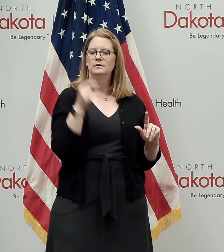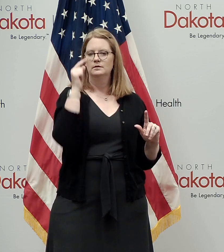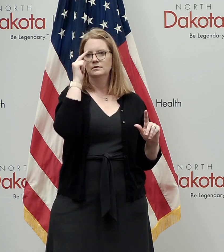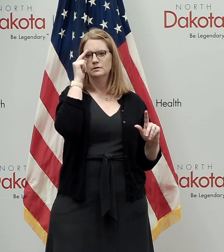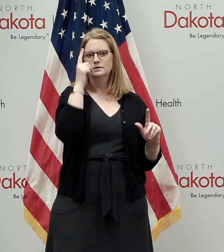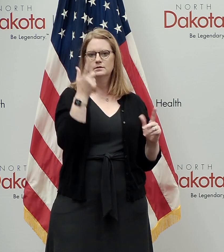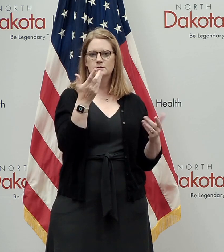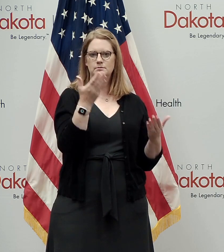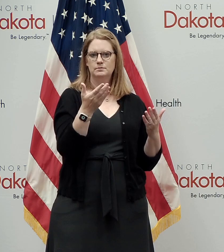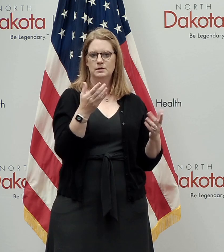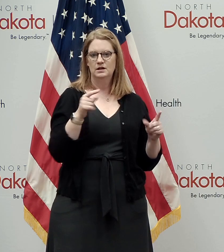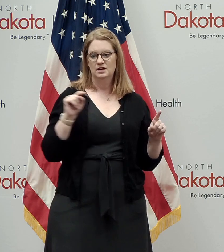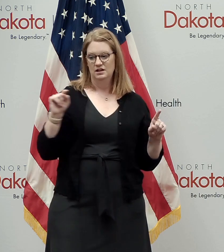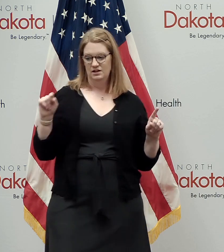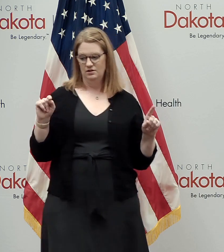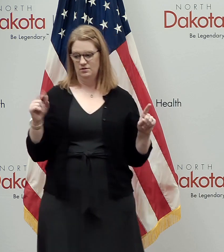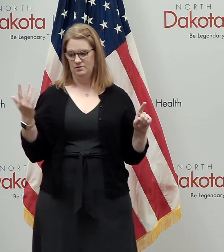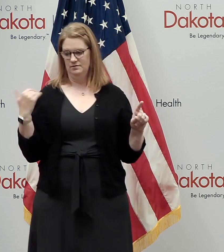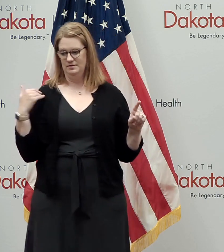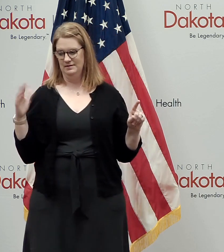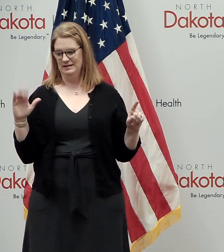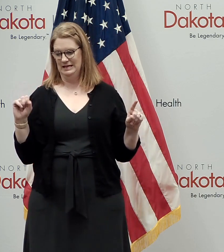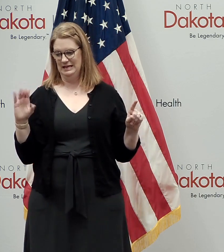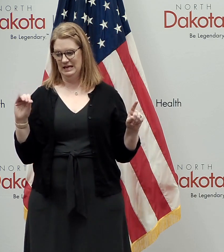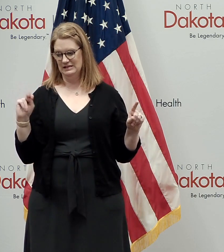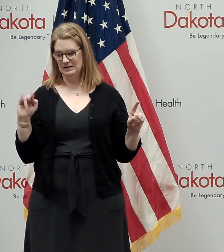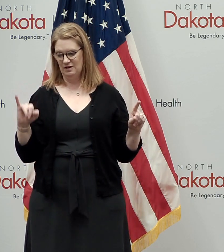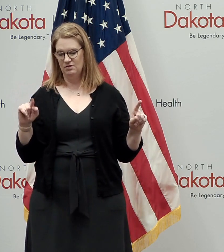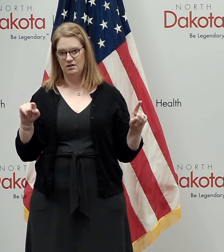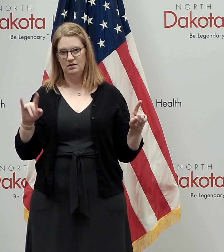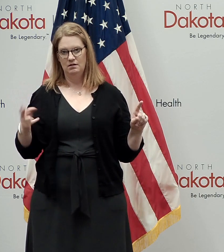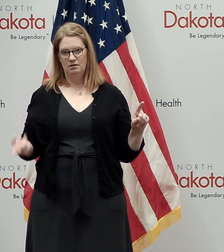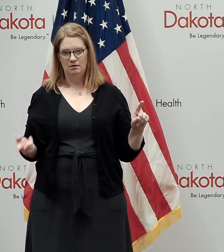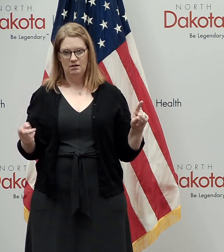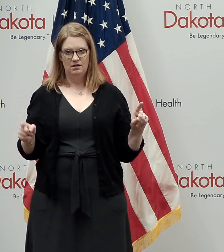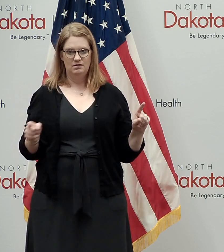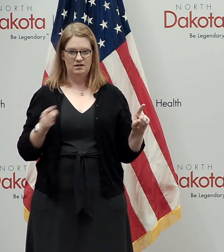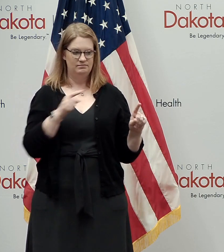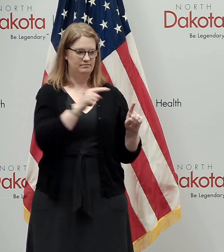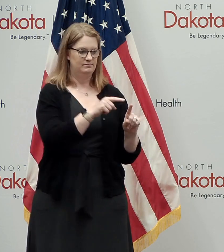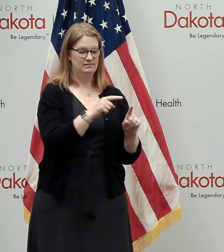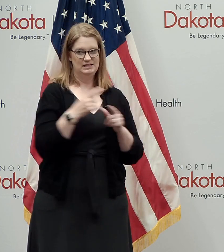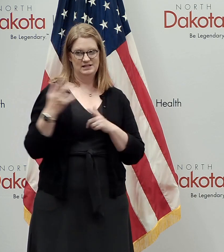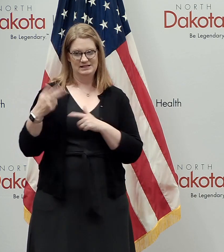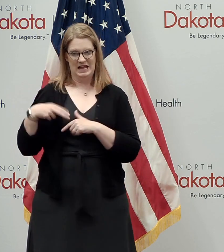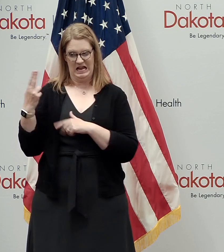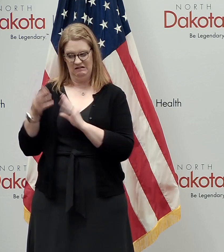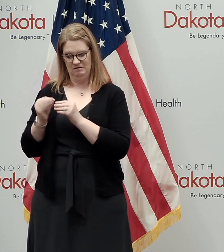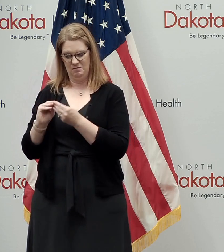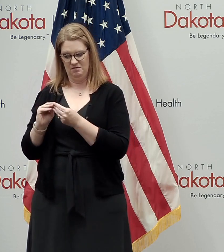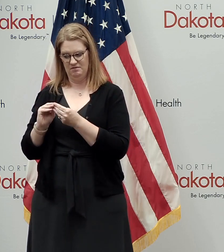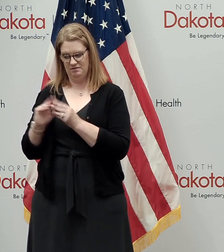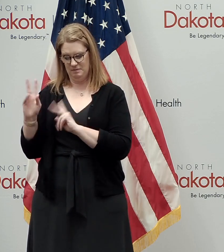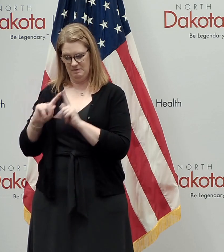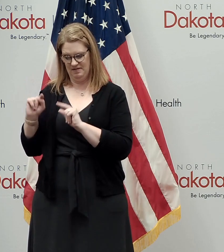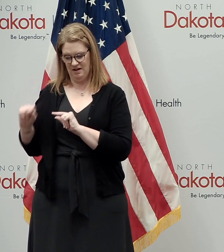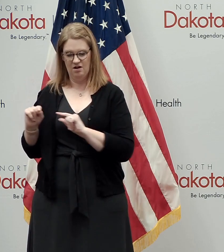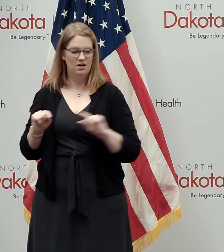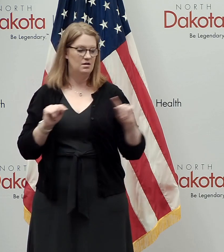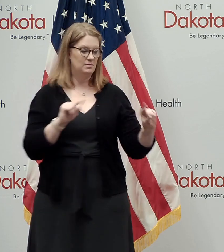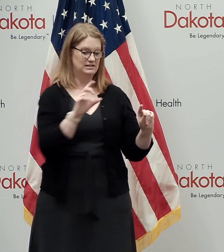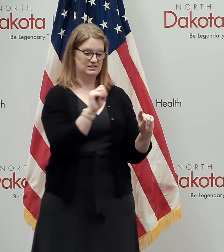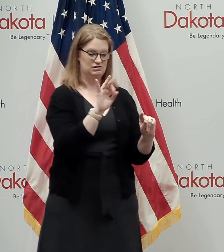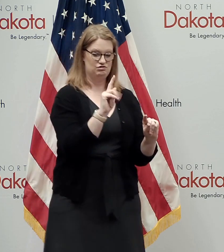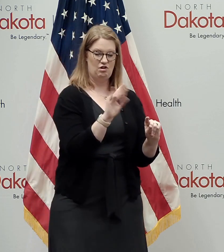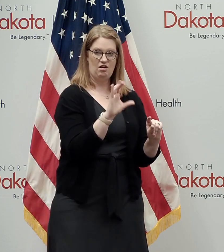or above, say, Cass County, and Cass County had a day went down in single digits, and yet they're our largest population county. So we are paying attention. We don't think